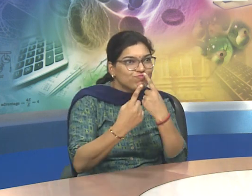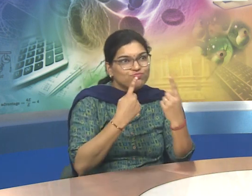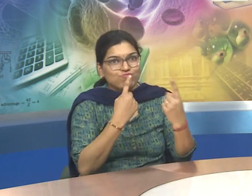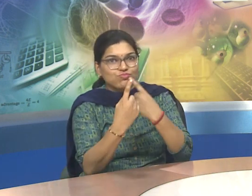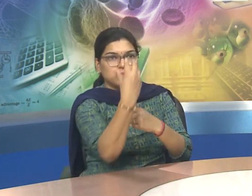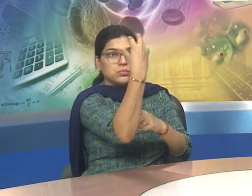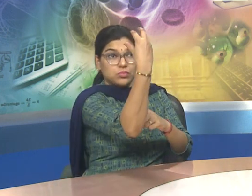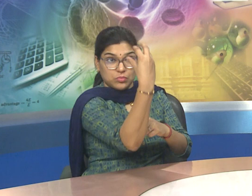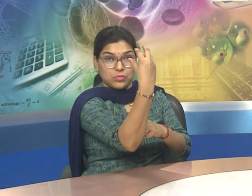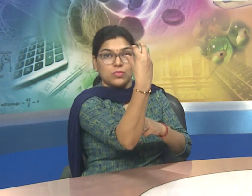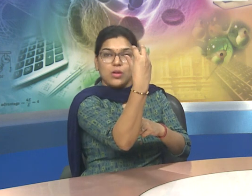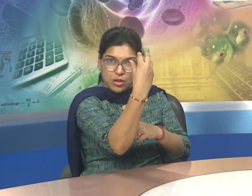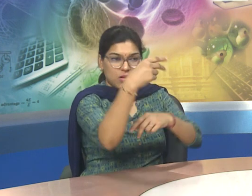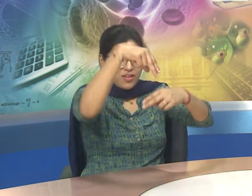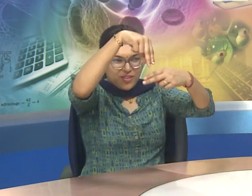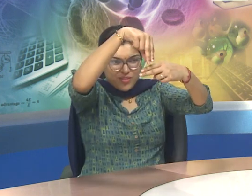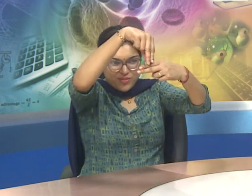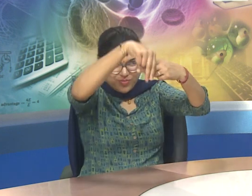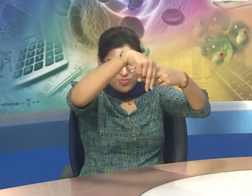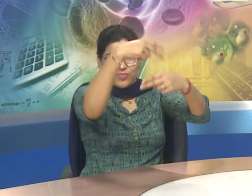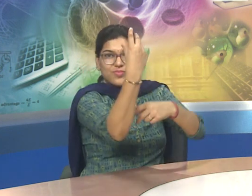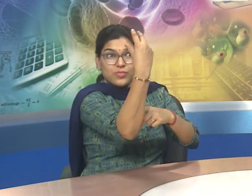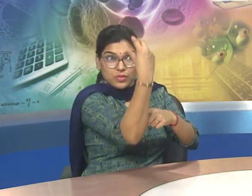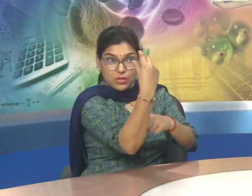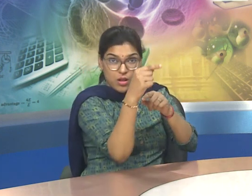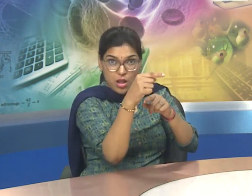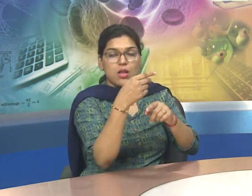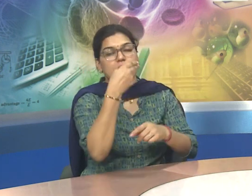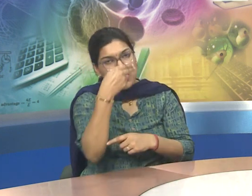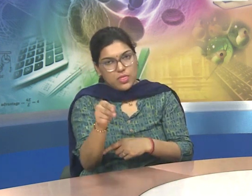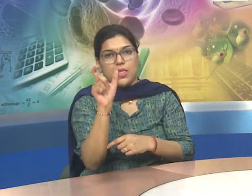webcam, we can communicate using the video.